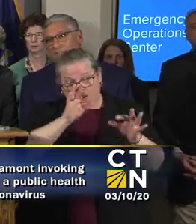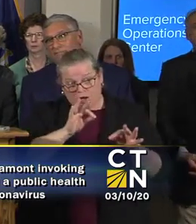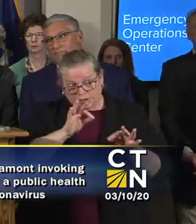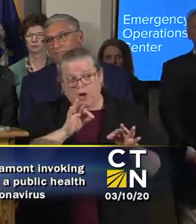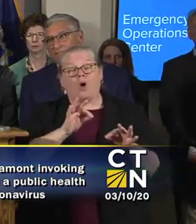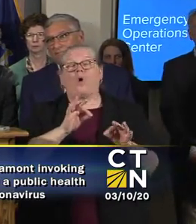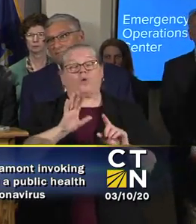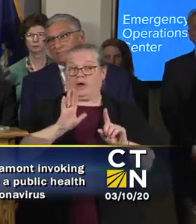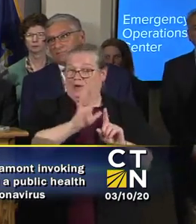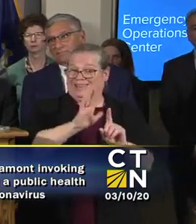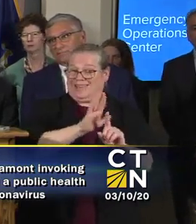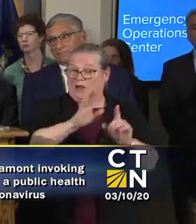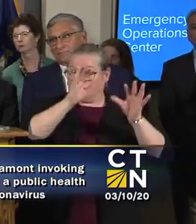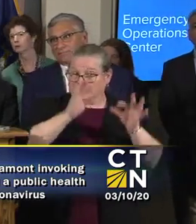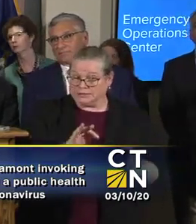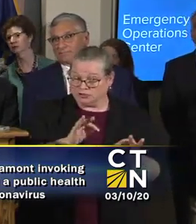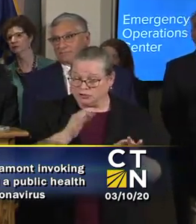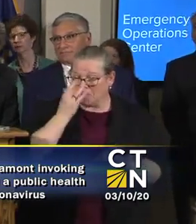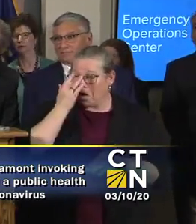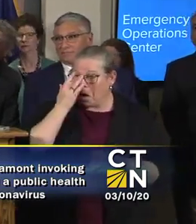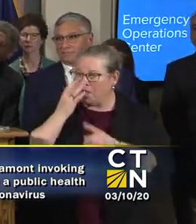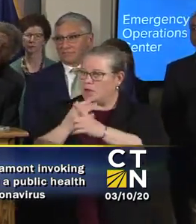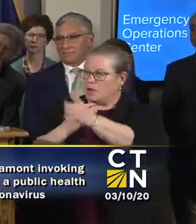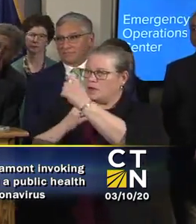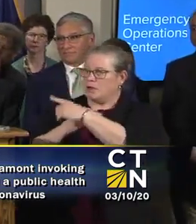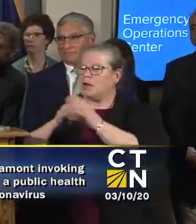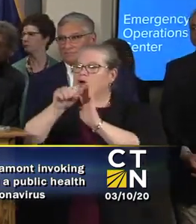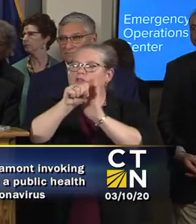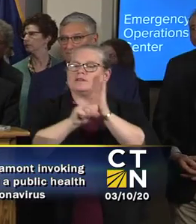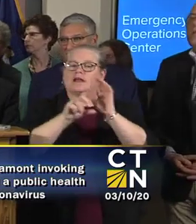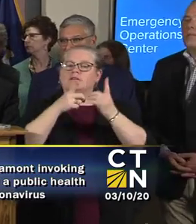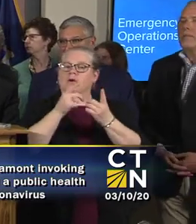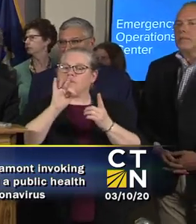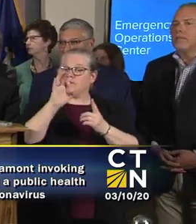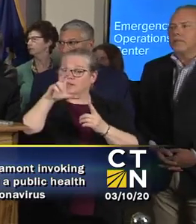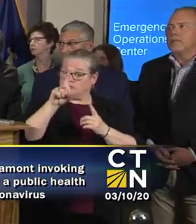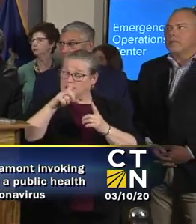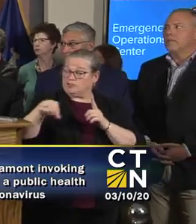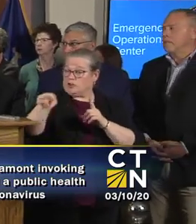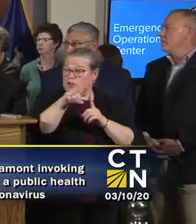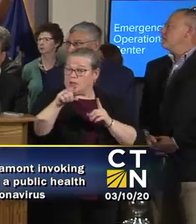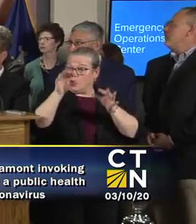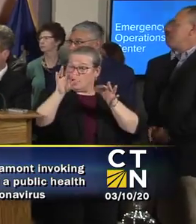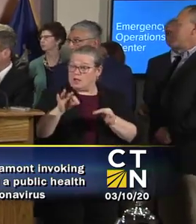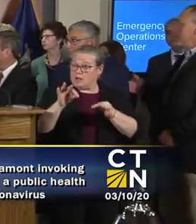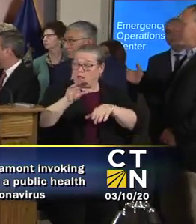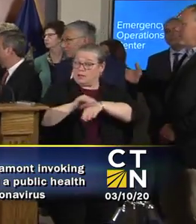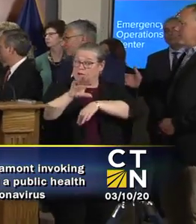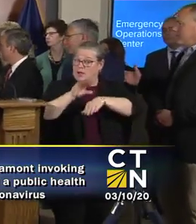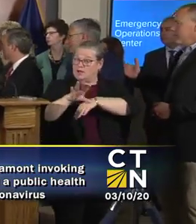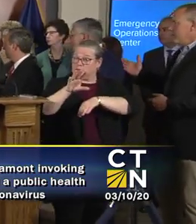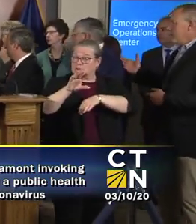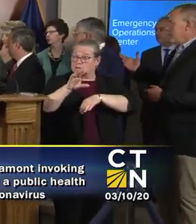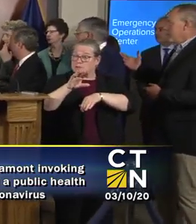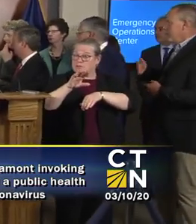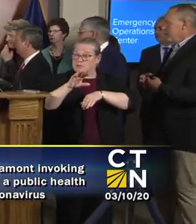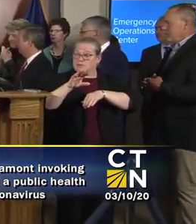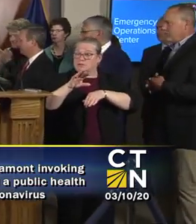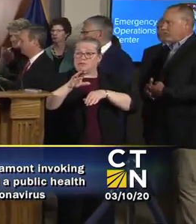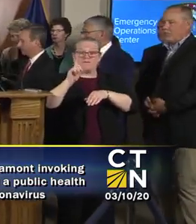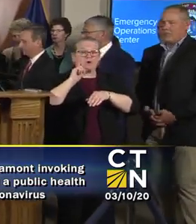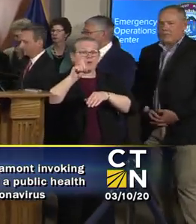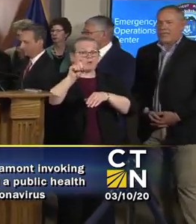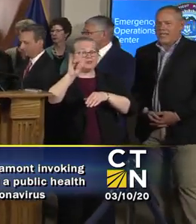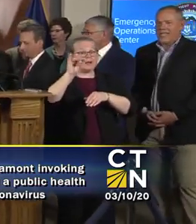And have they actually made it? Is the State Department of Education guiding districts that they will be waived for this 180-day requirement? Let me